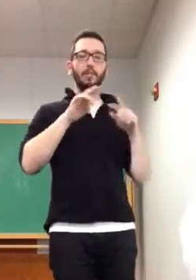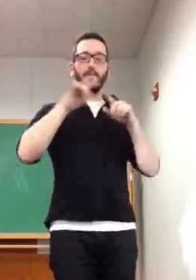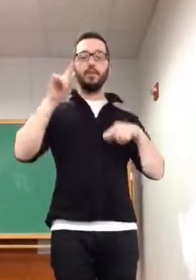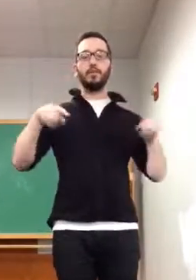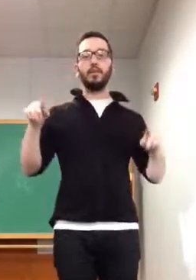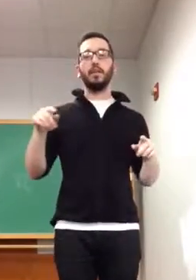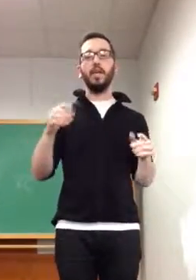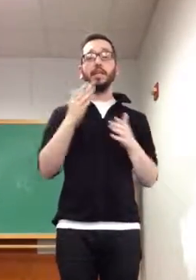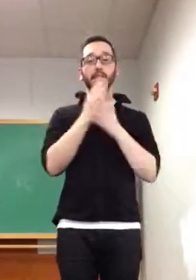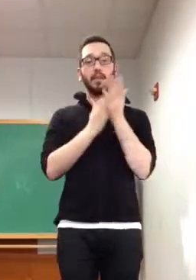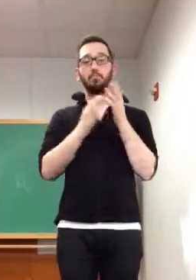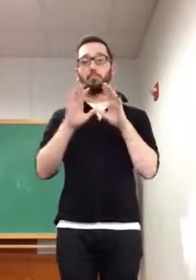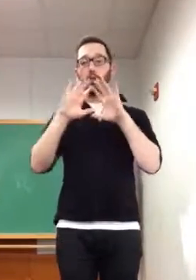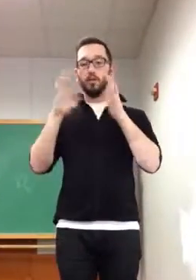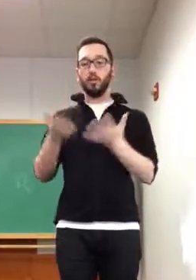world, to a much lesser degree.